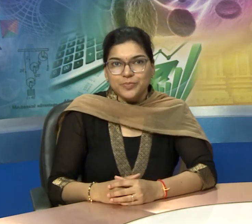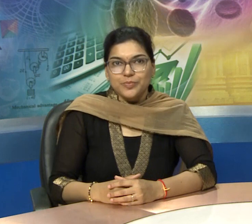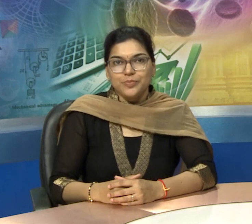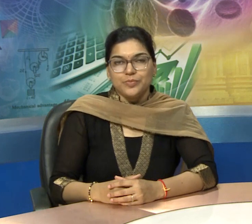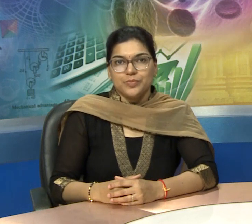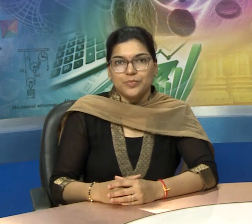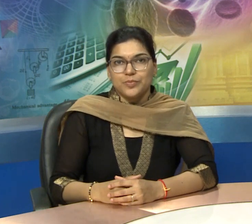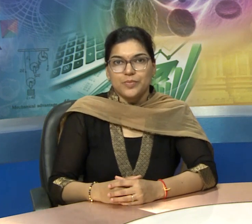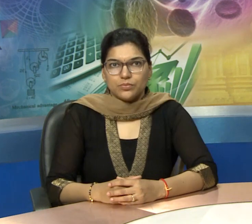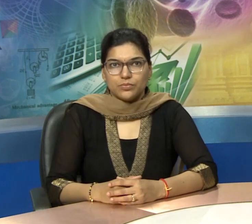information.